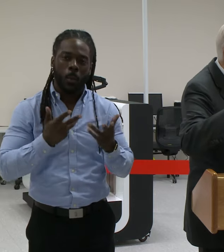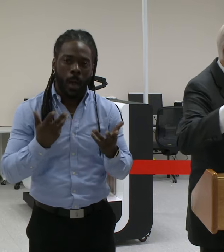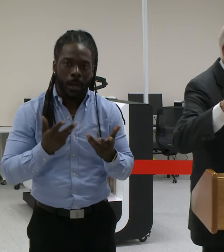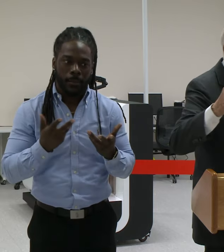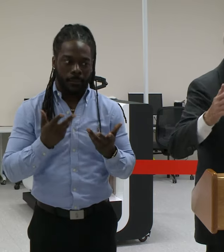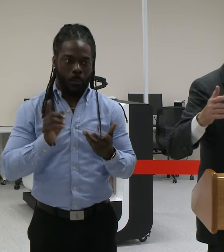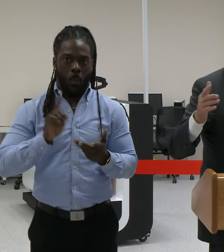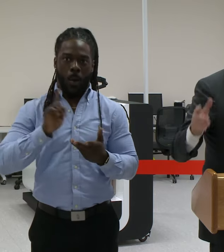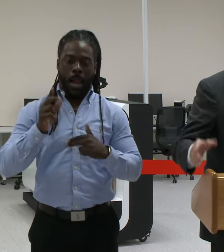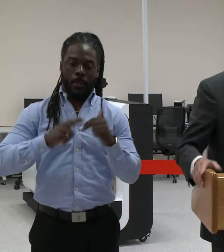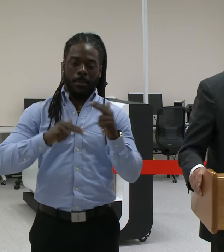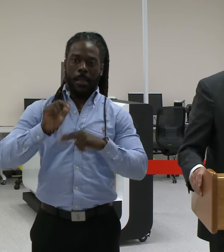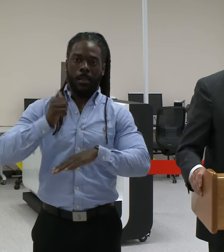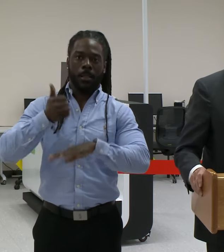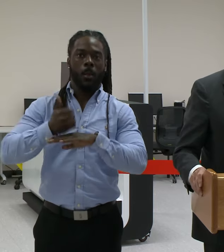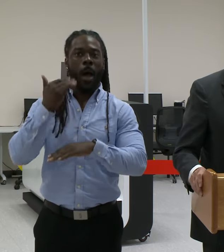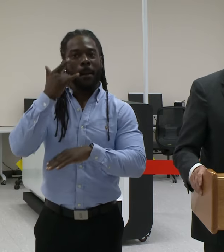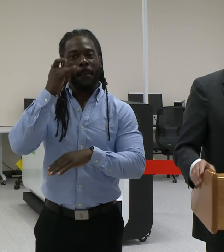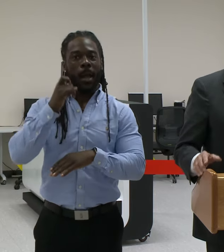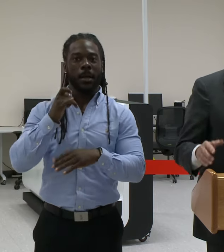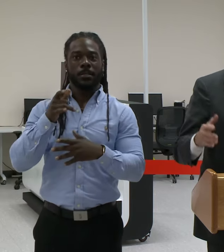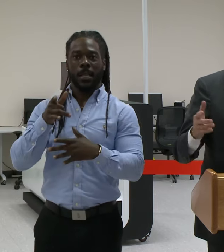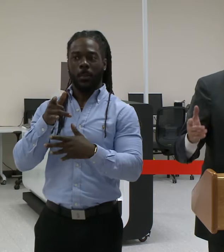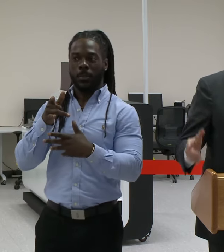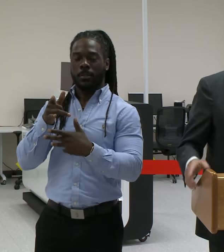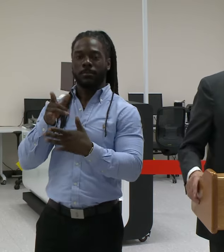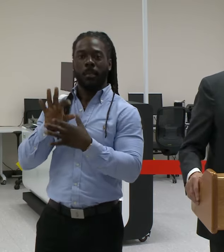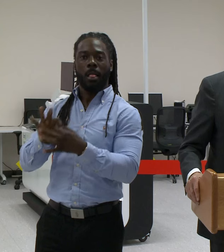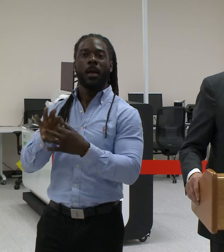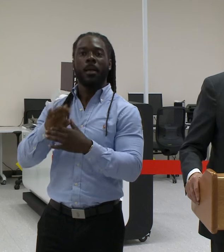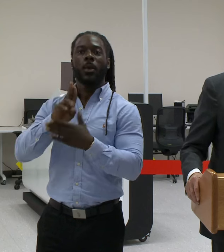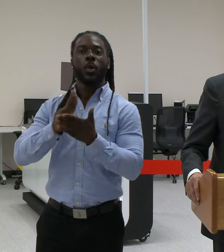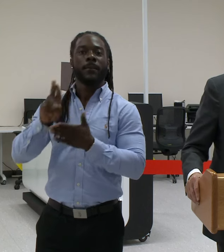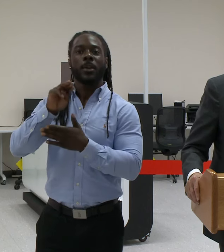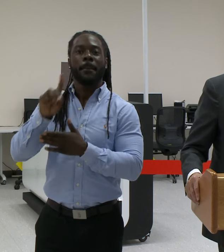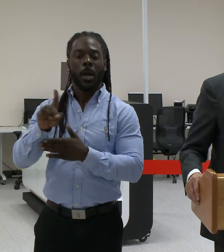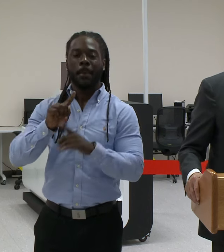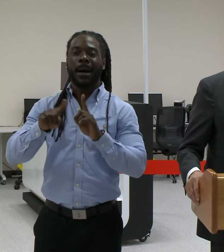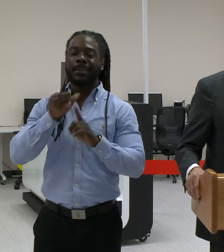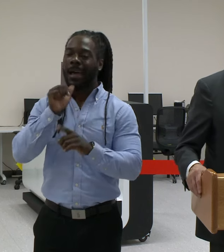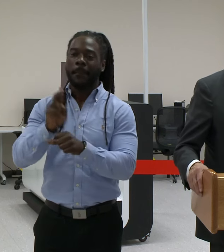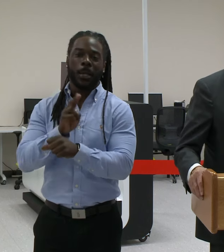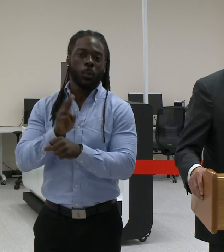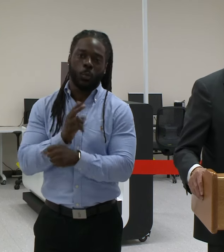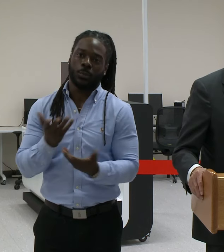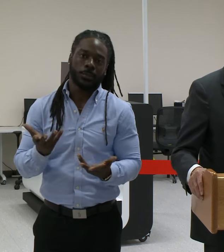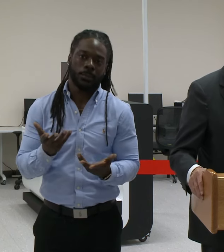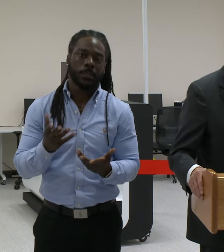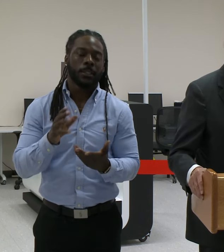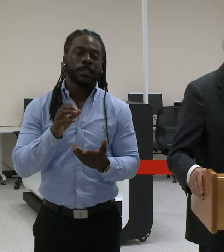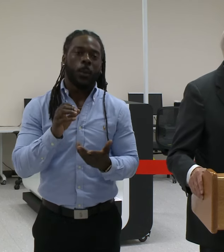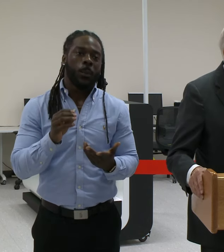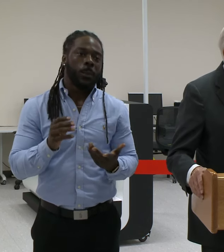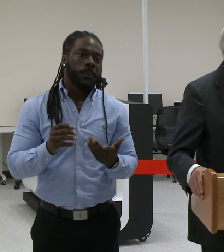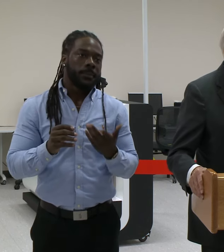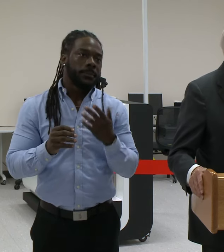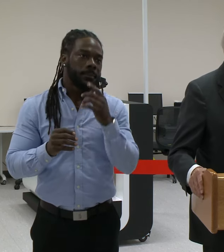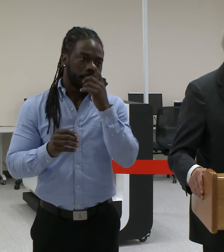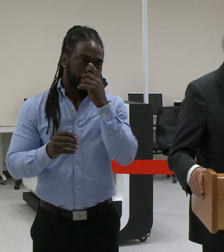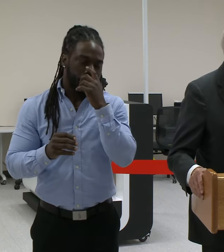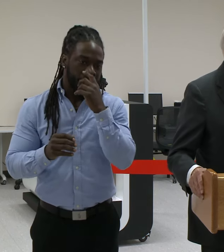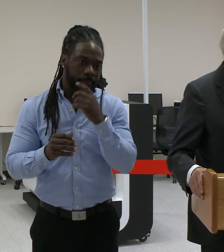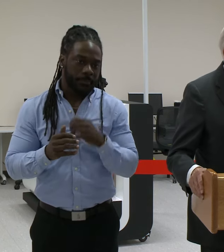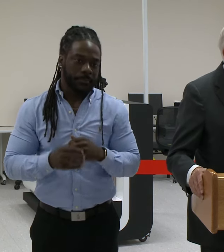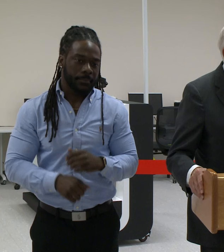archives was built, because it belonged to the University of Maryland, but it was not being used by the University of Maryland. And